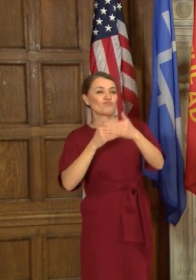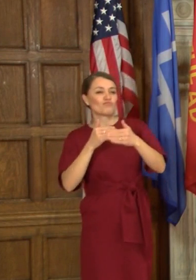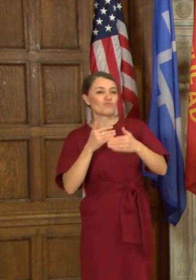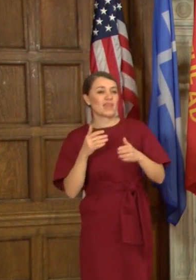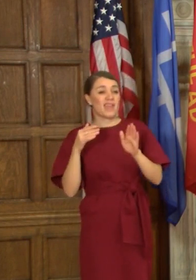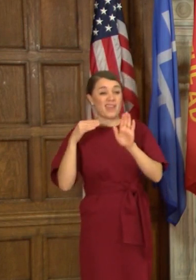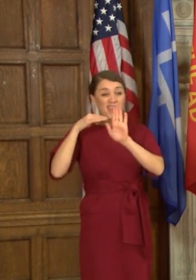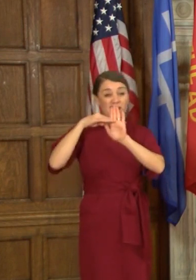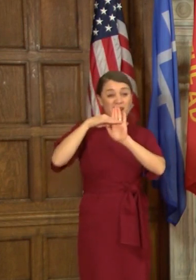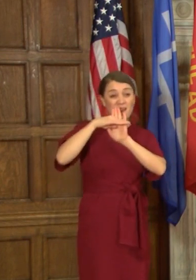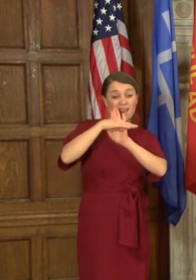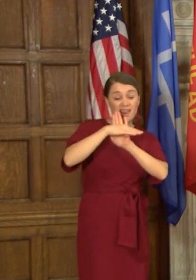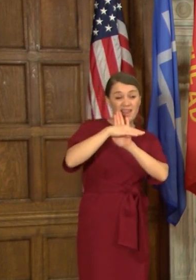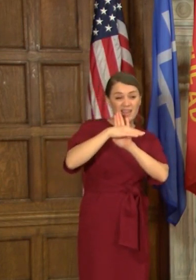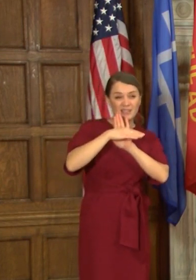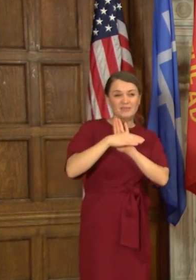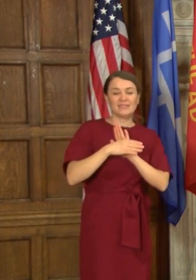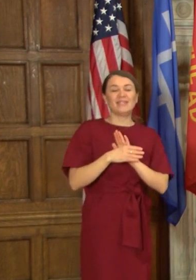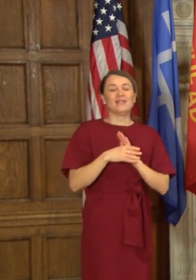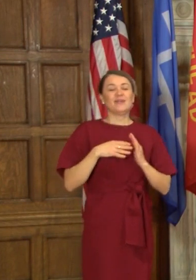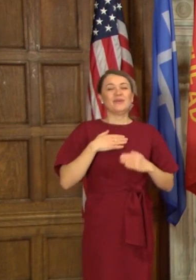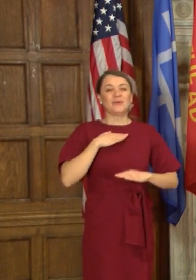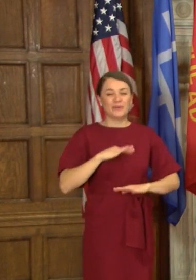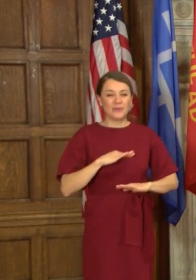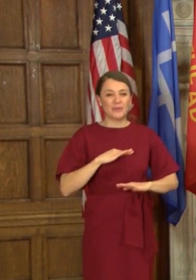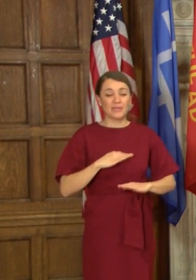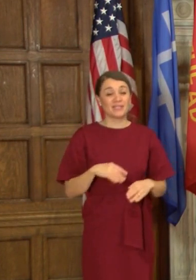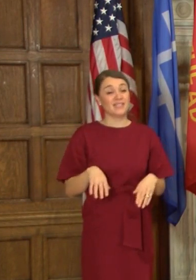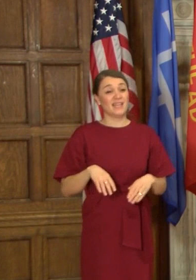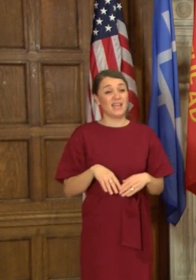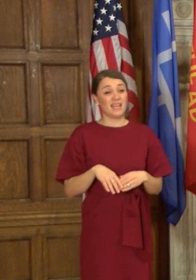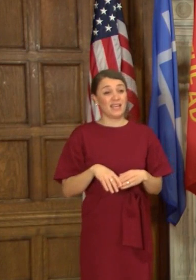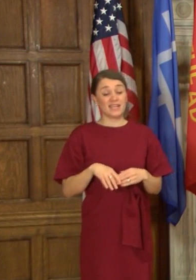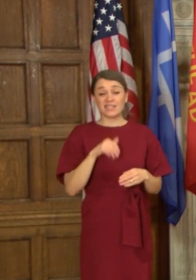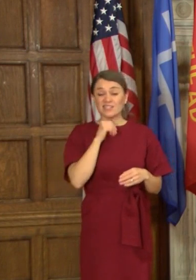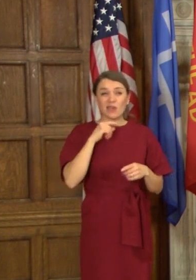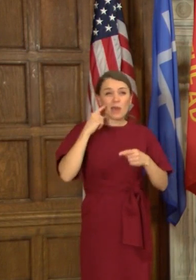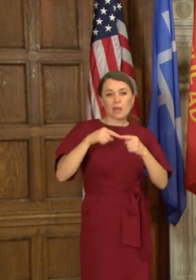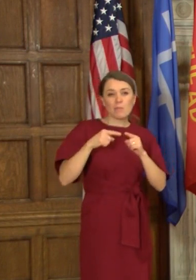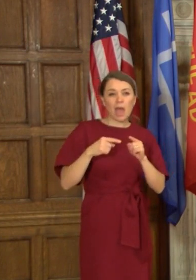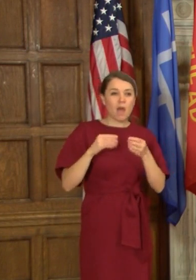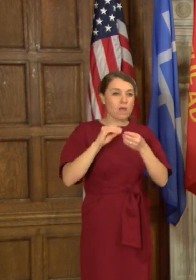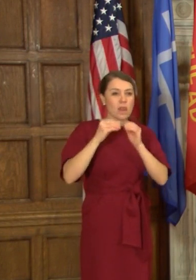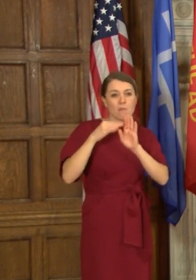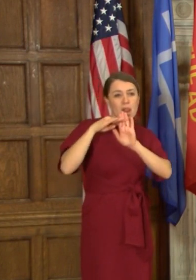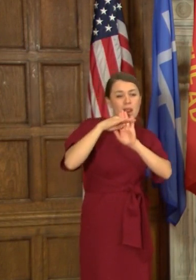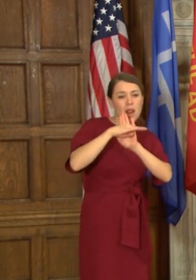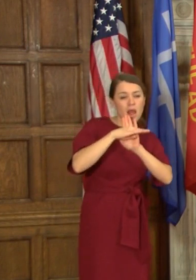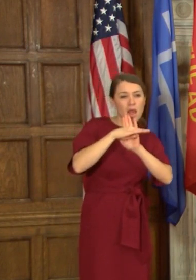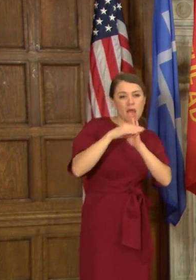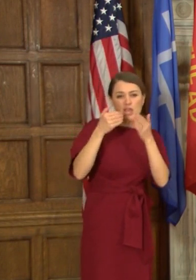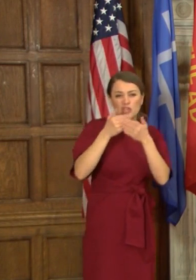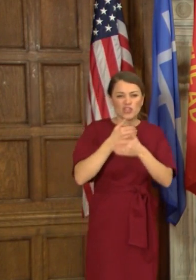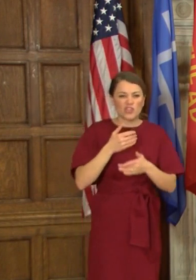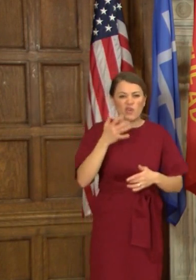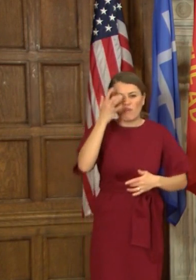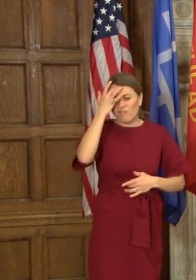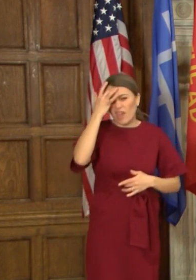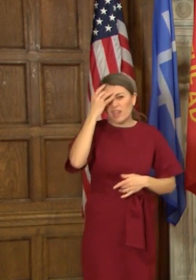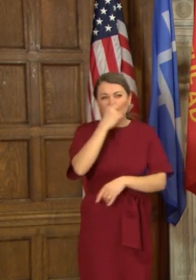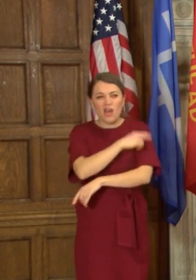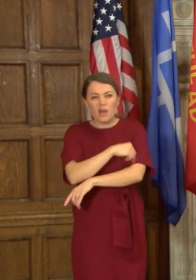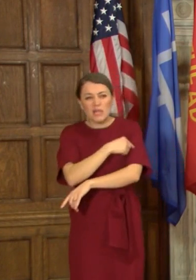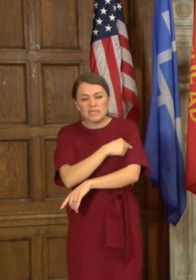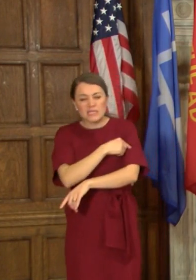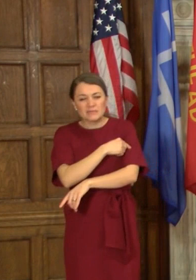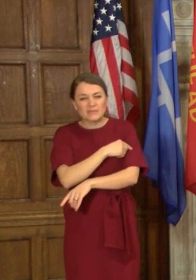promising. But it's just not about our positive trend lines as far as new infections and hospitalization. It's